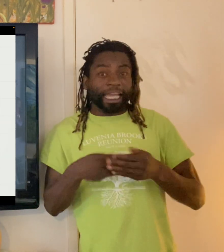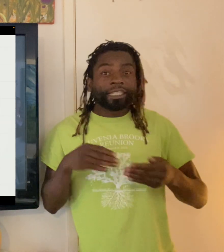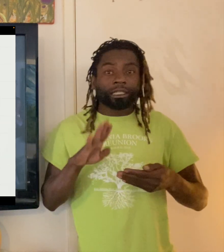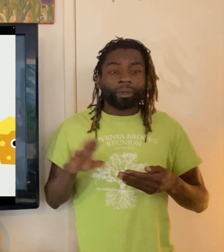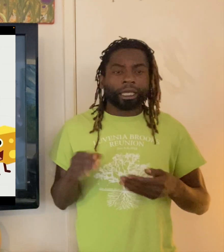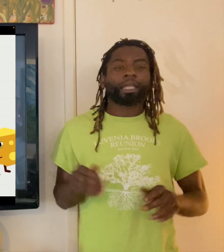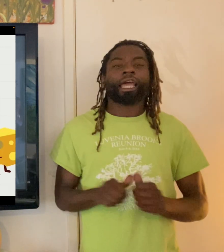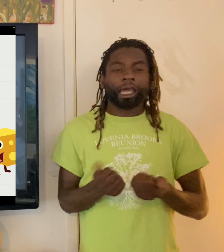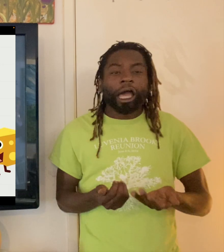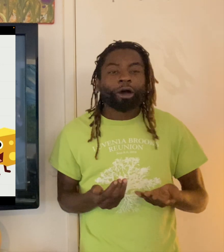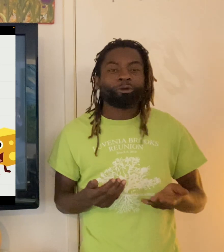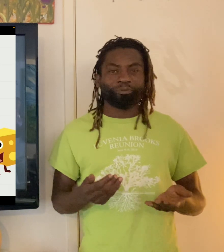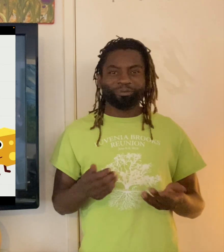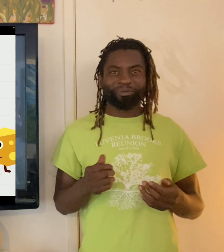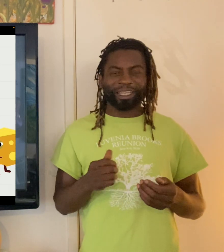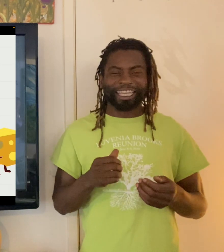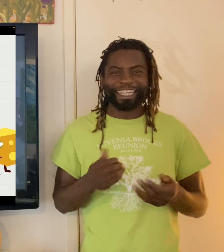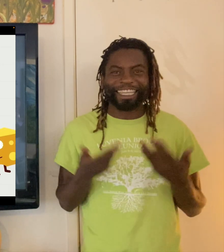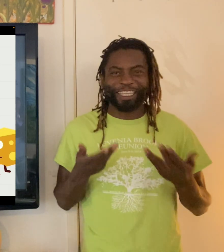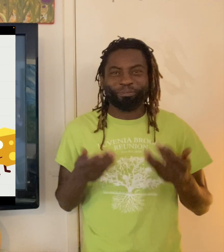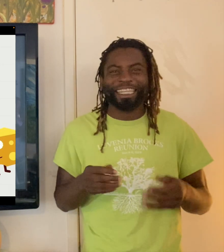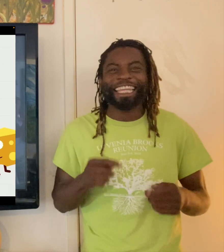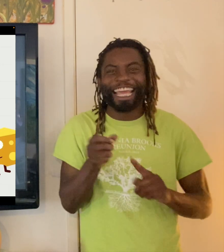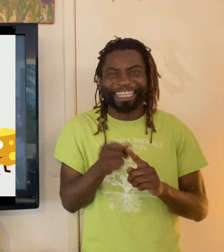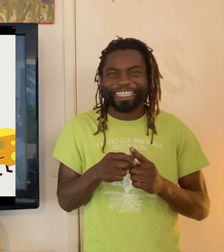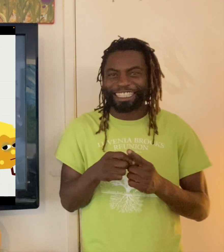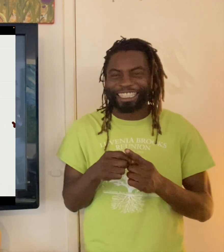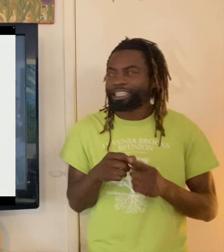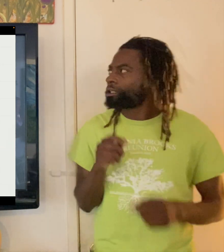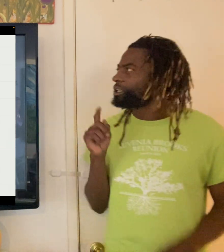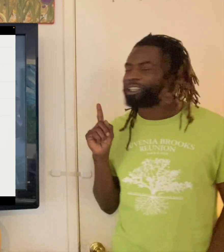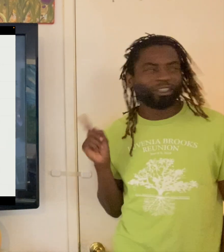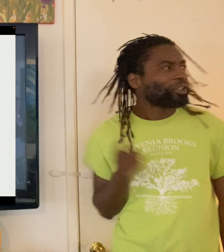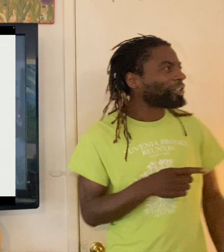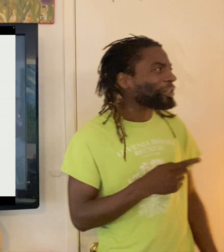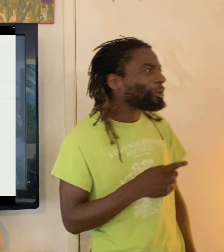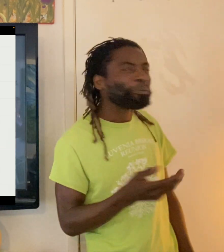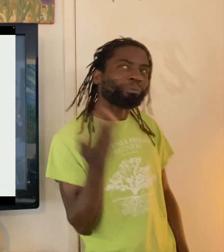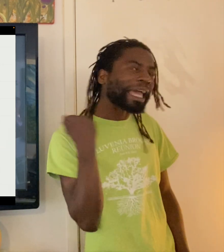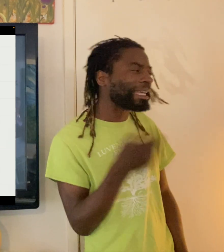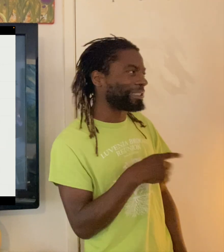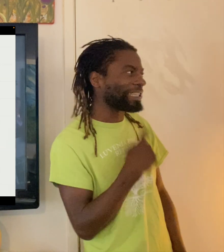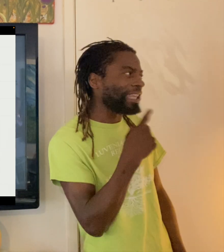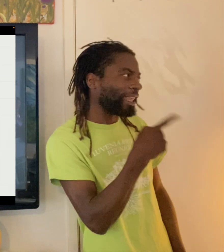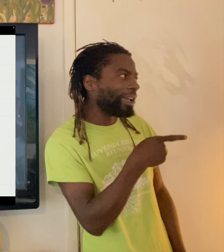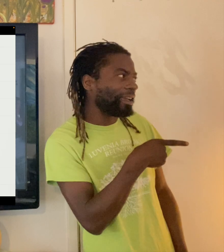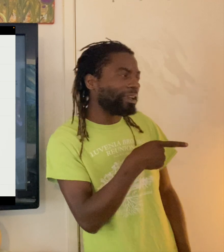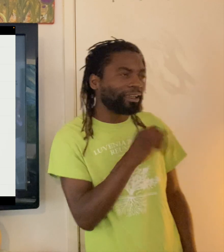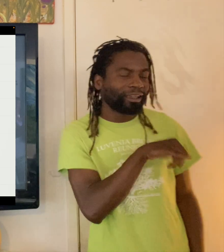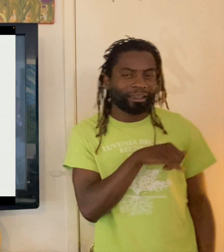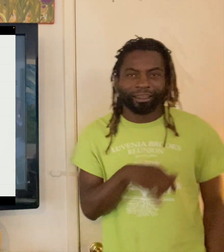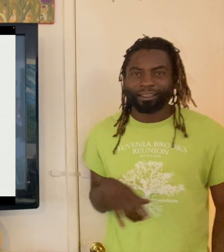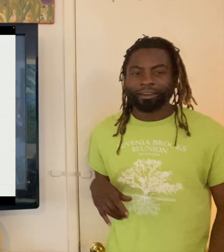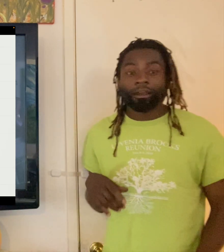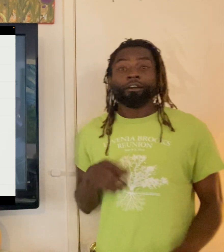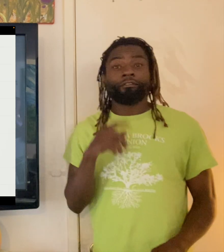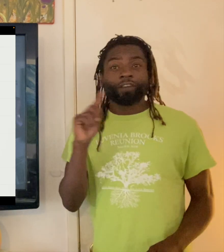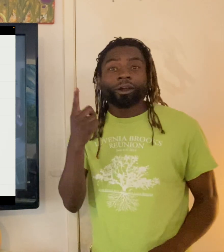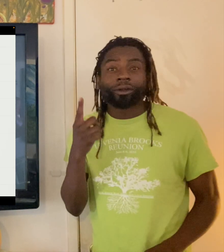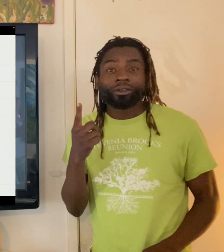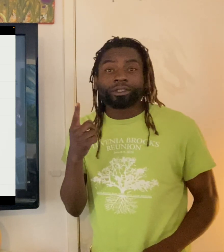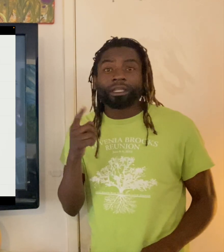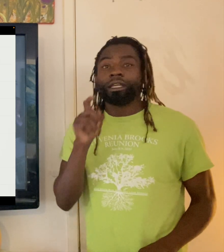there are. Bananas! You already said that. But first, let us make sure we all know the numbers from 1 to